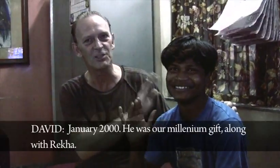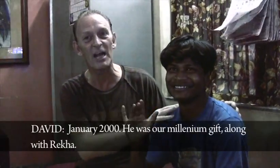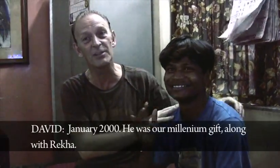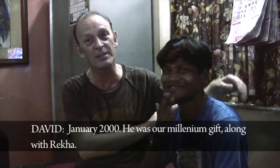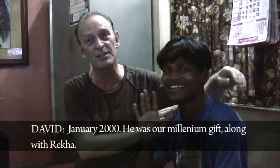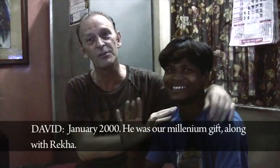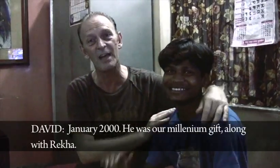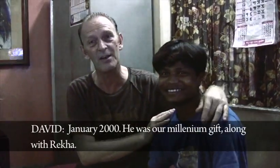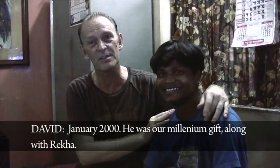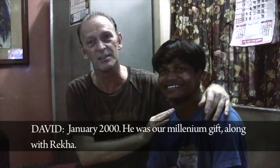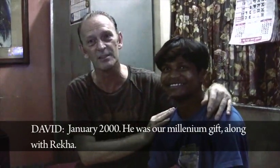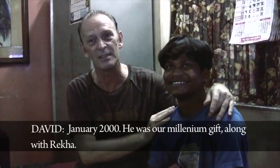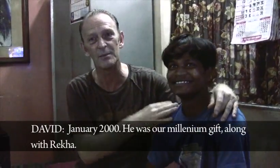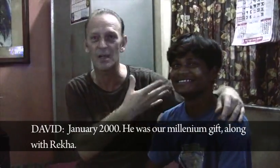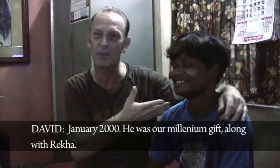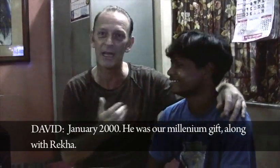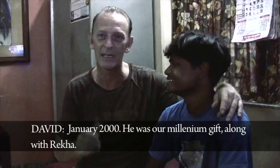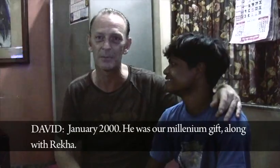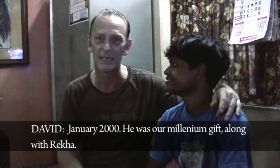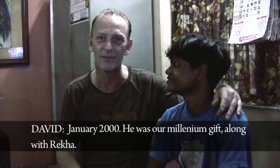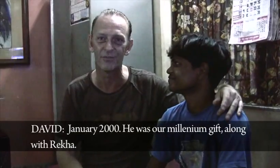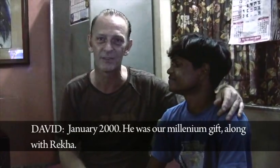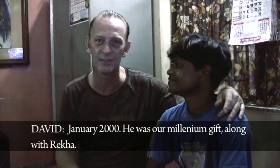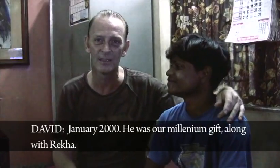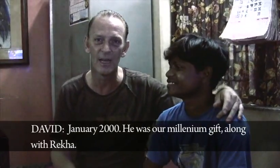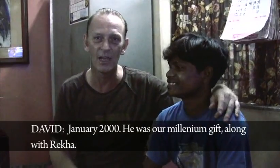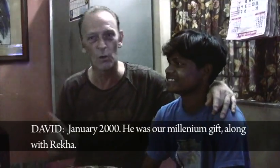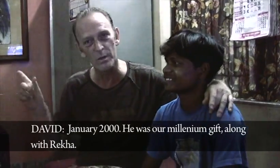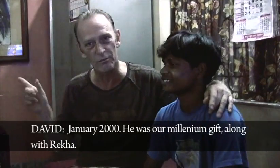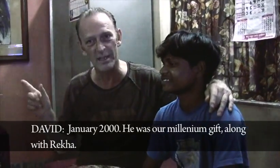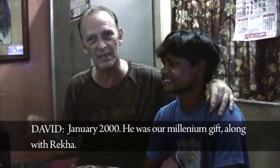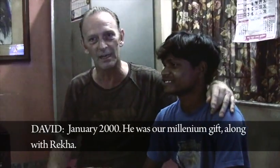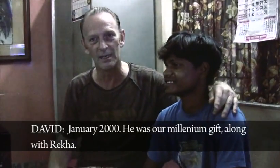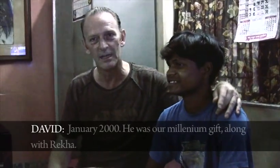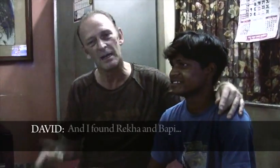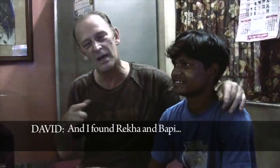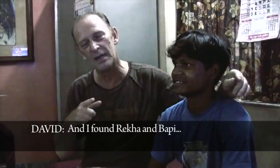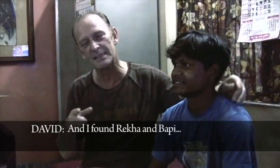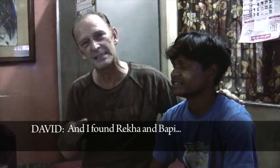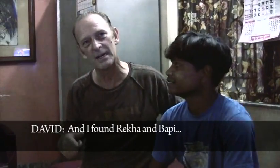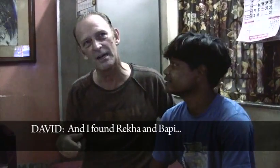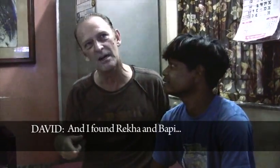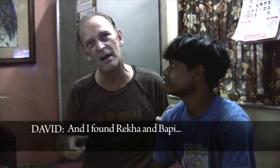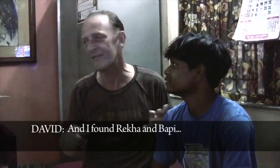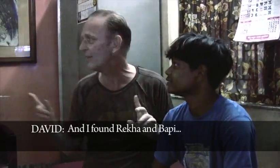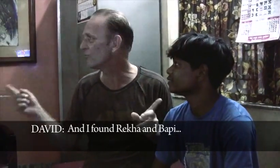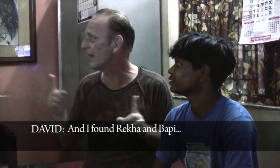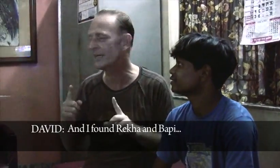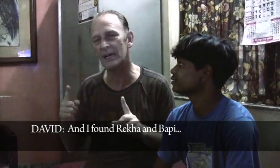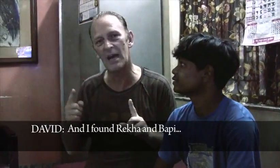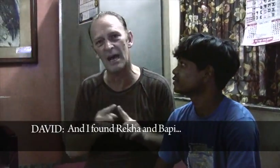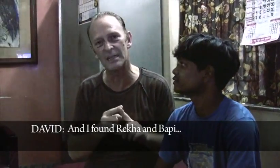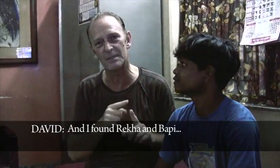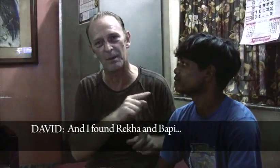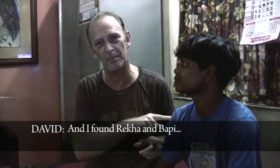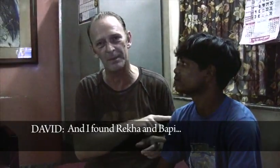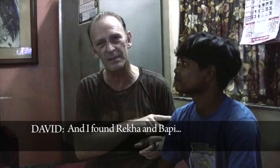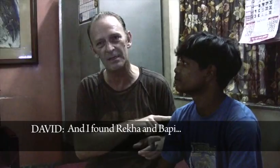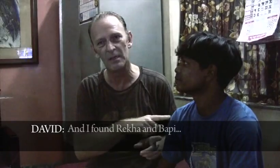January 2000, he was our Millennium Gift, along with Rekha. And I found Rekha and Bapi, or